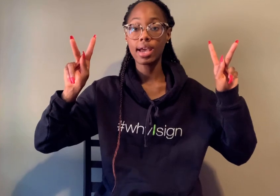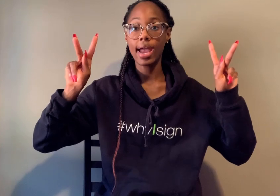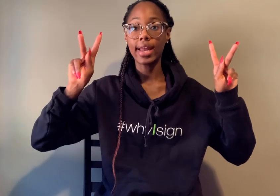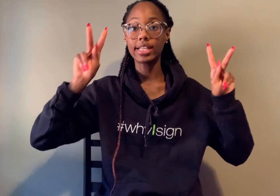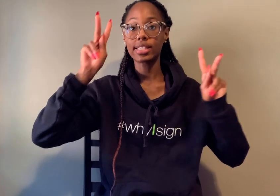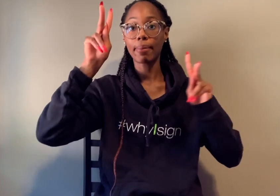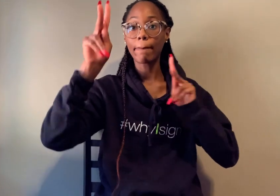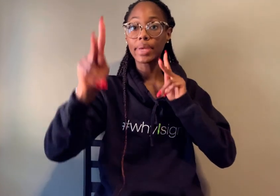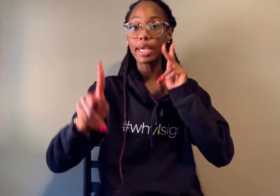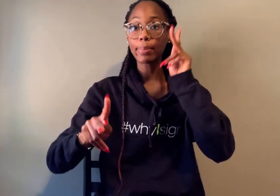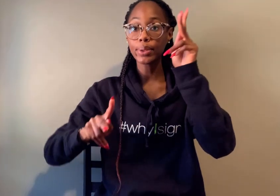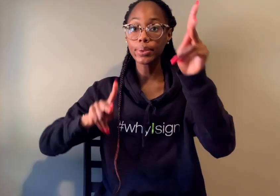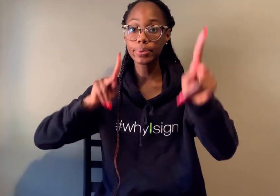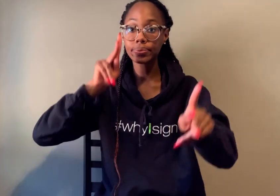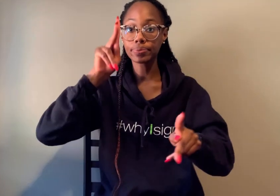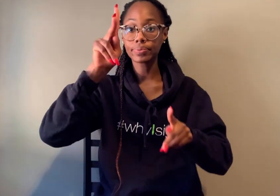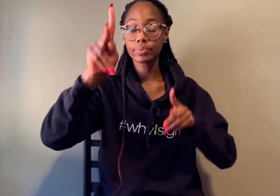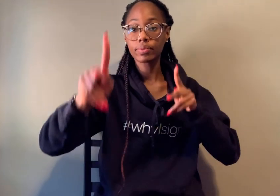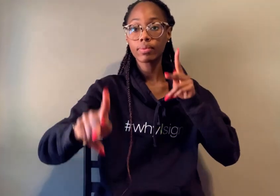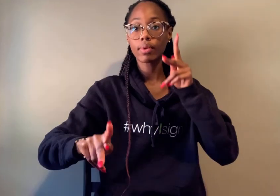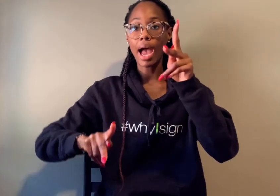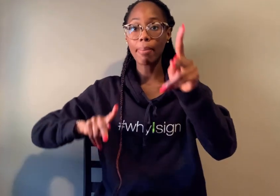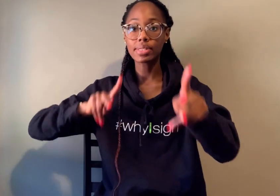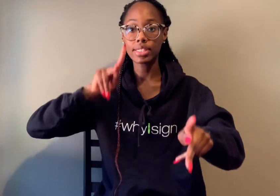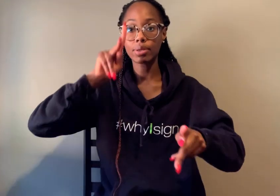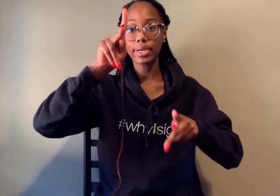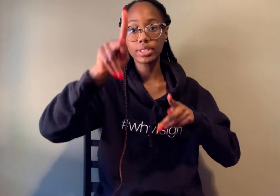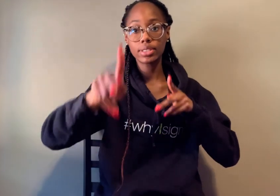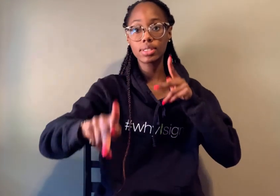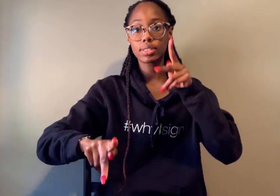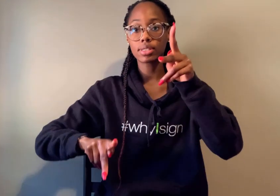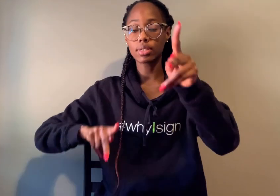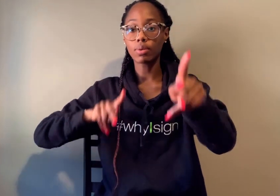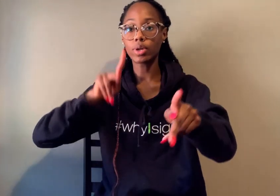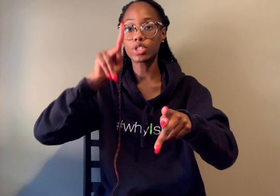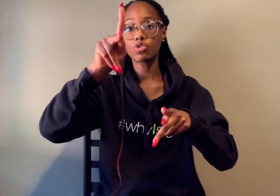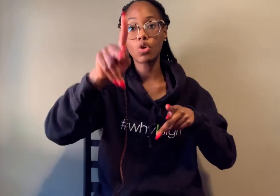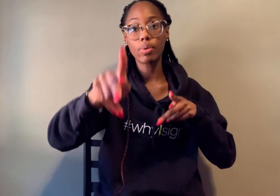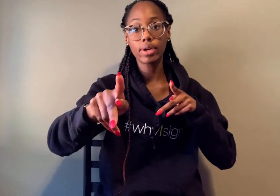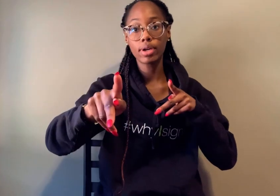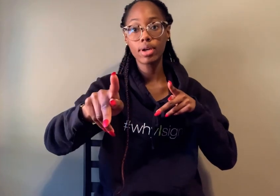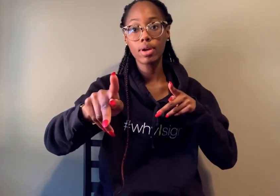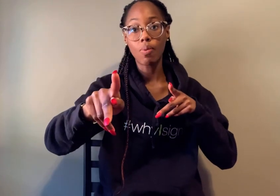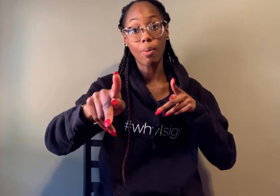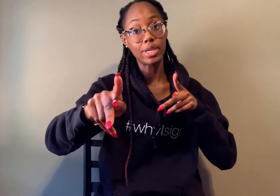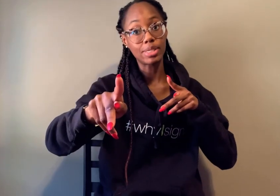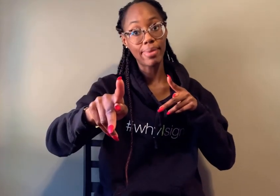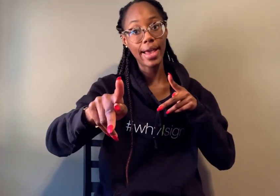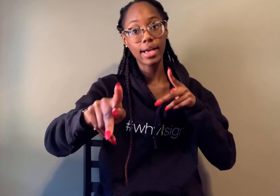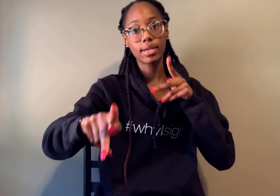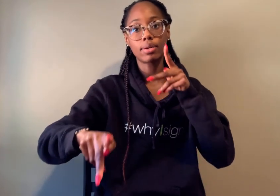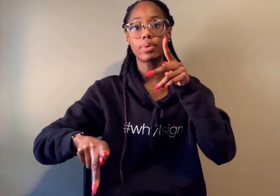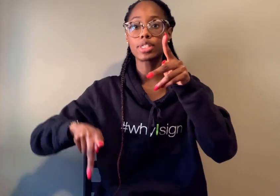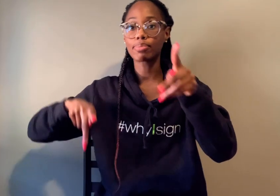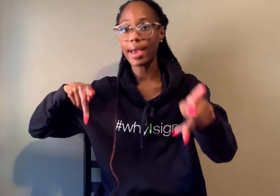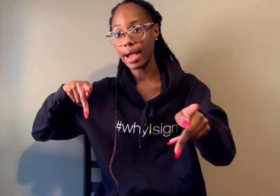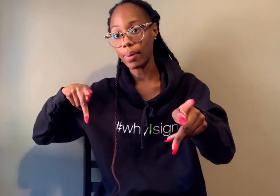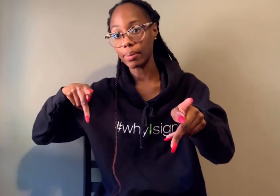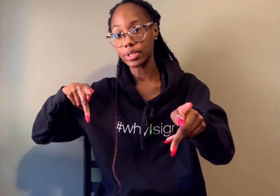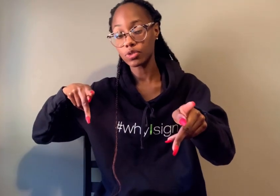And it's people, opposite directions. One is forward while one is back. One is back while one is